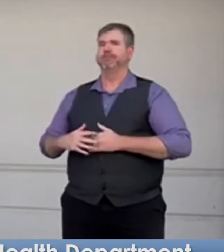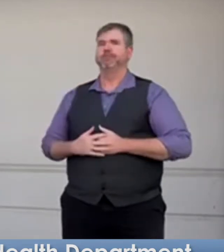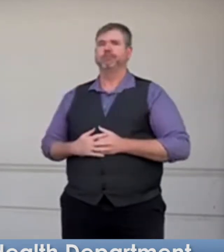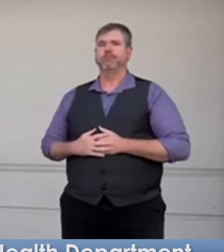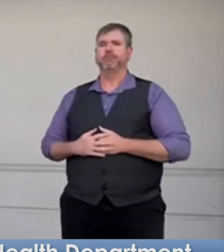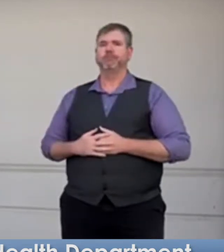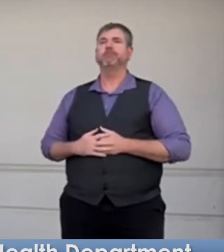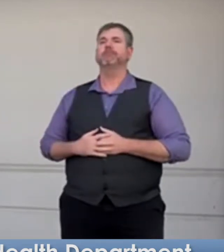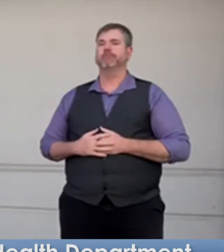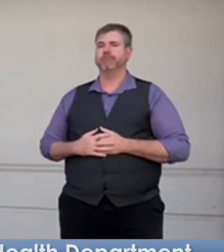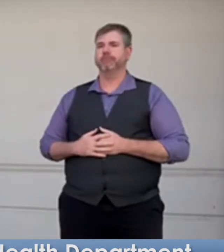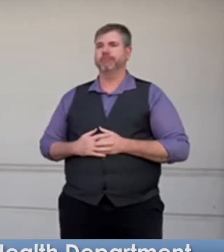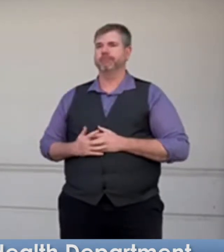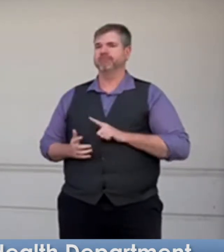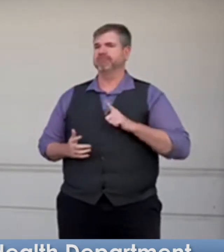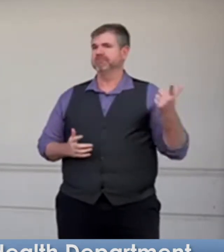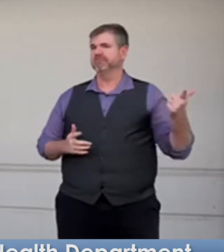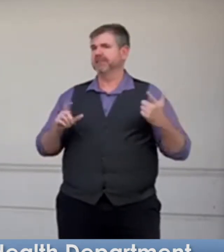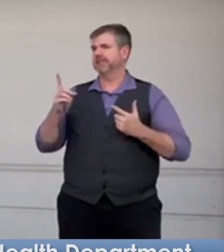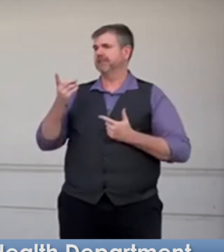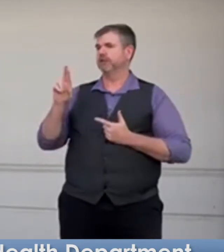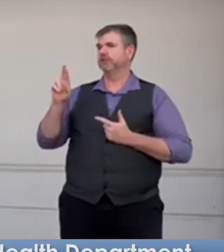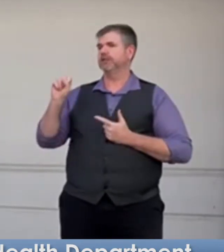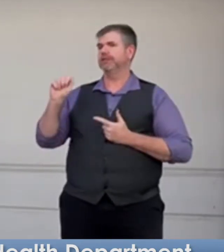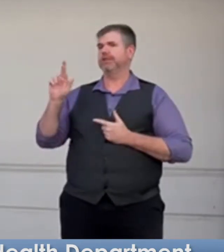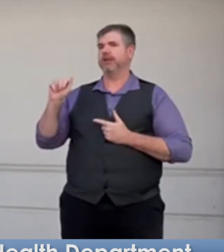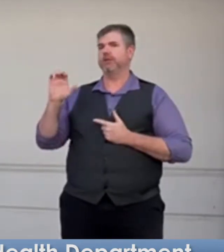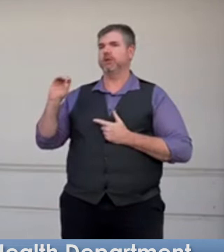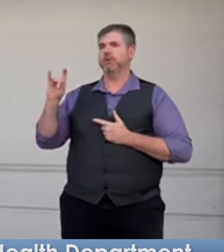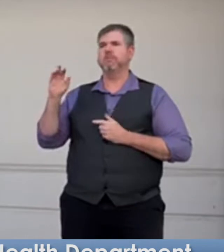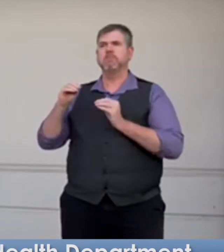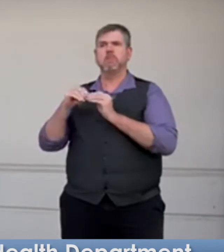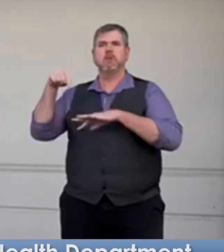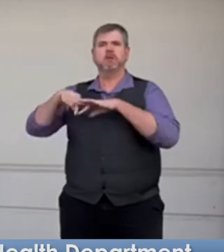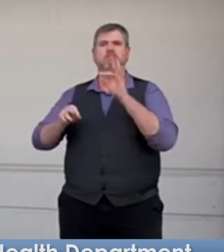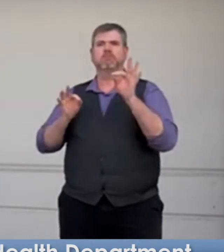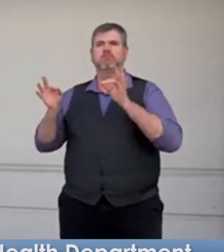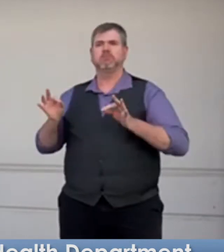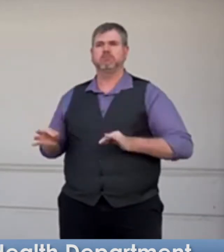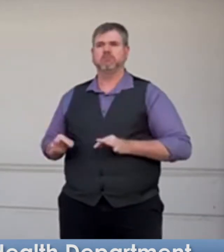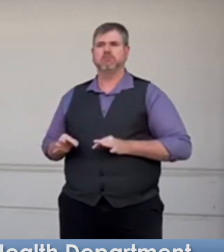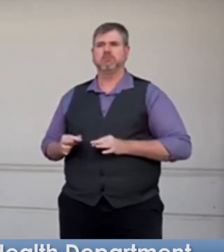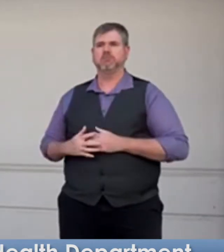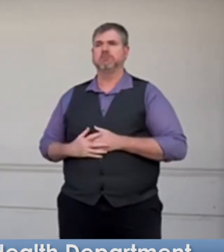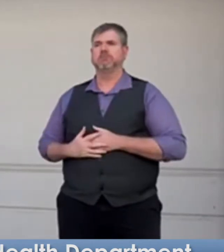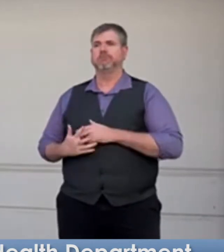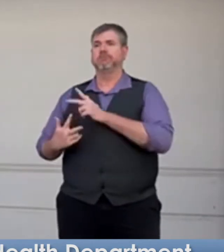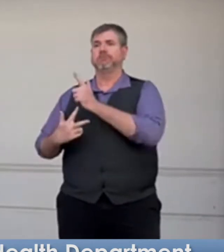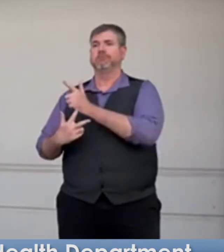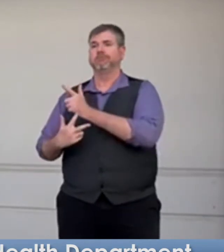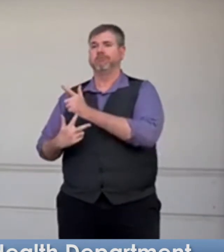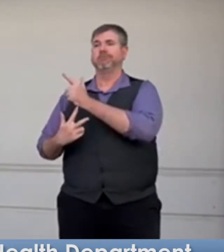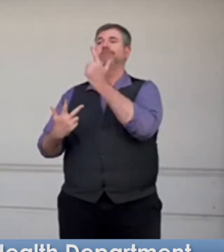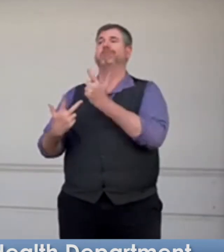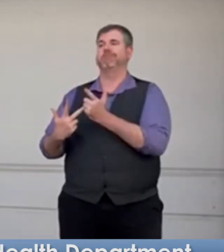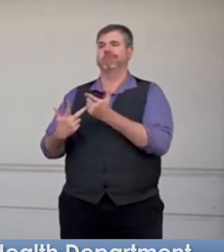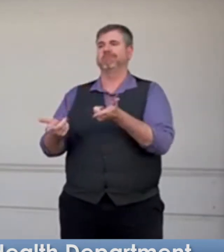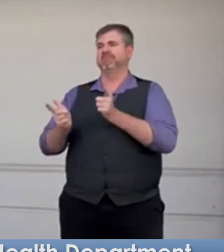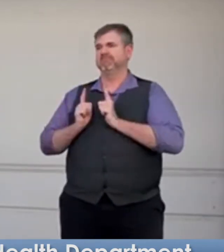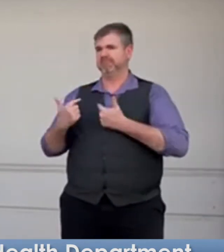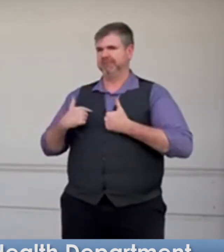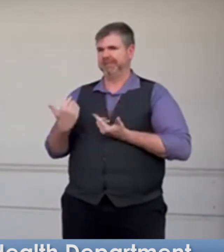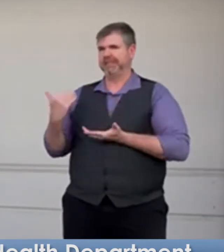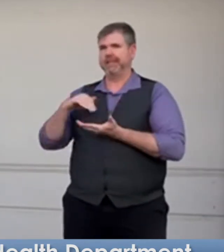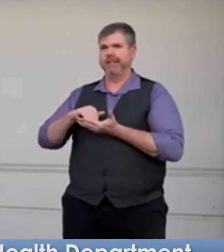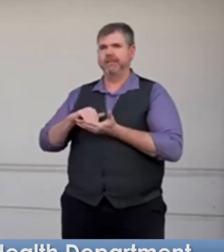about the current situation here related to COVID-19. I will come back and speak at some more length about what the purple tier